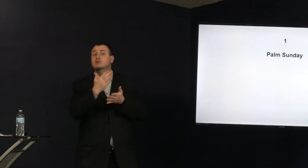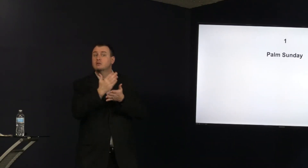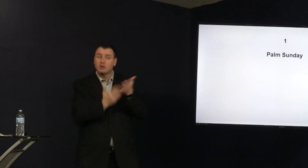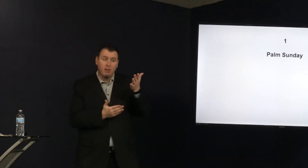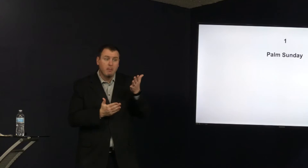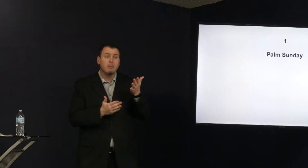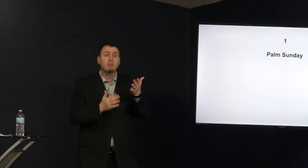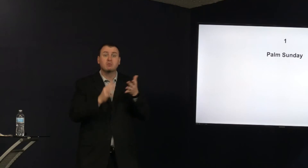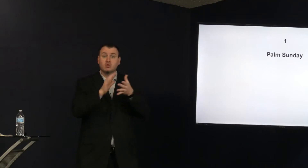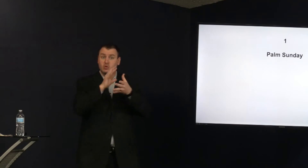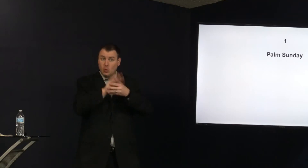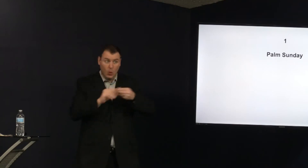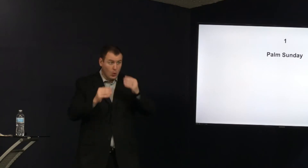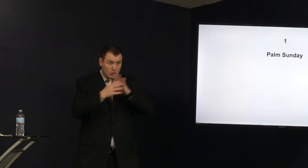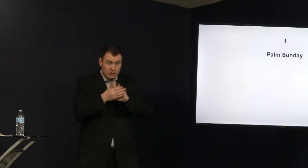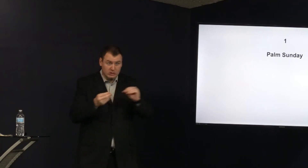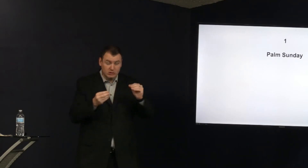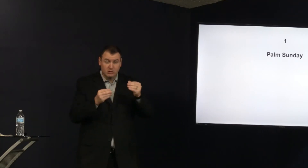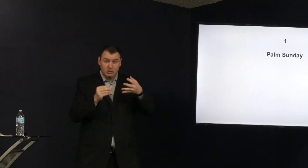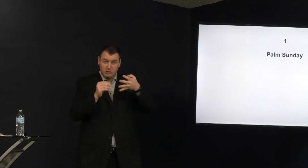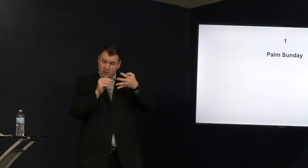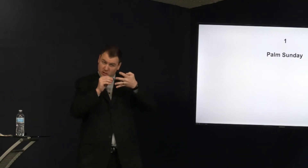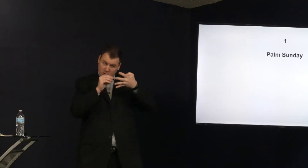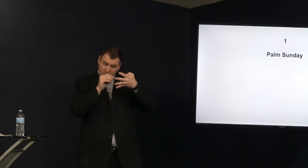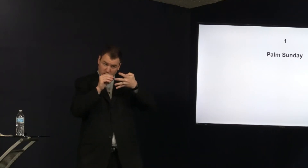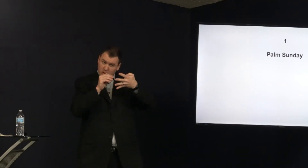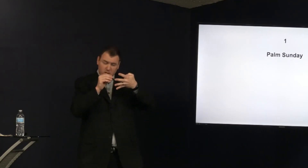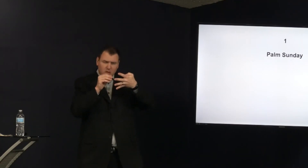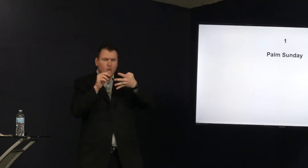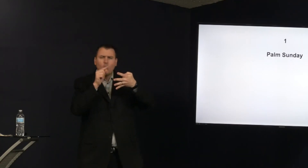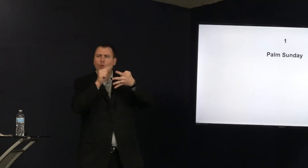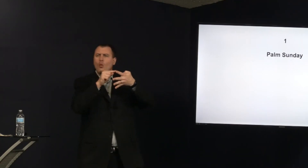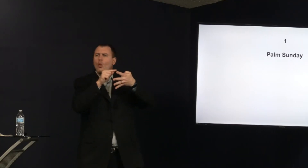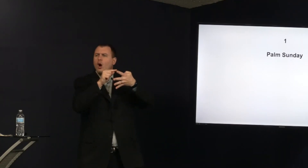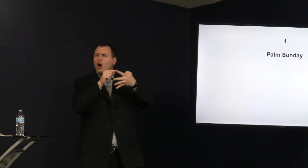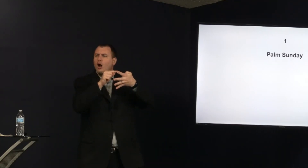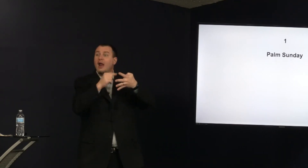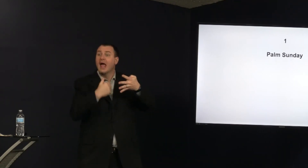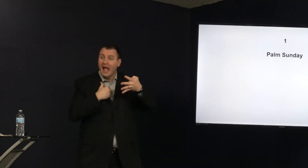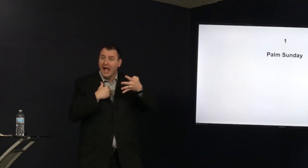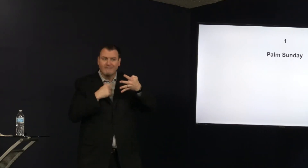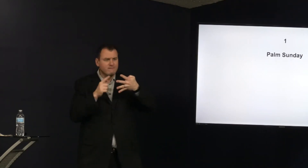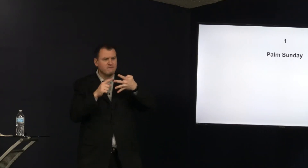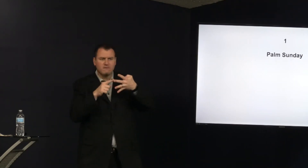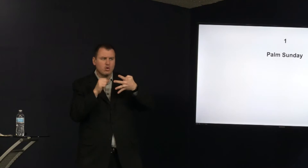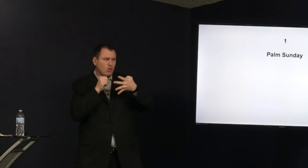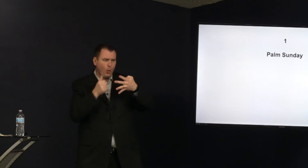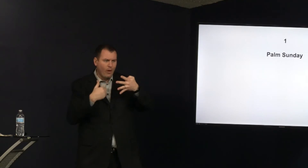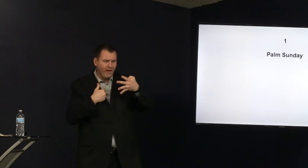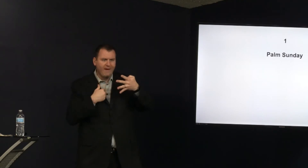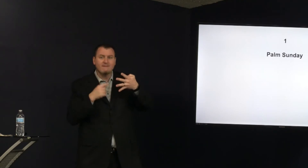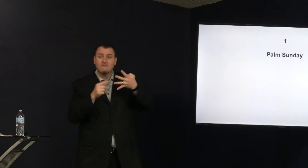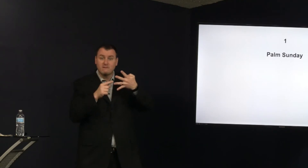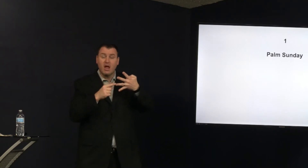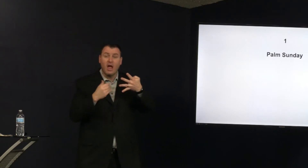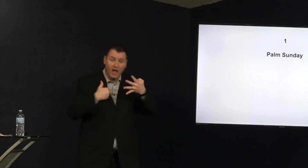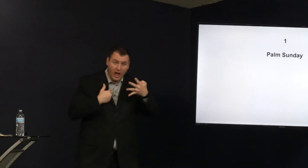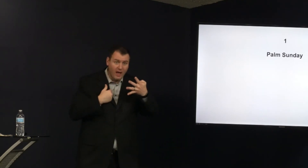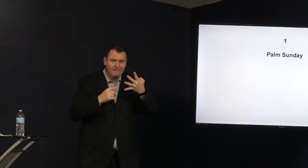men have different perspectives of Jesus. There are some different stories, some that Matthew